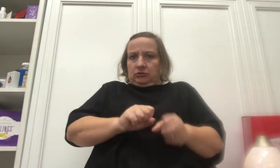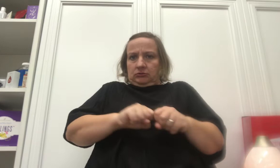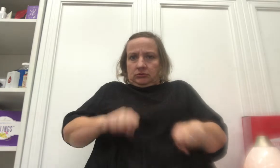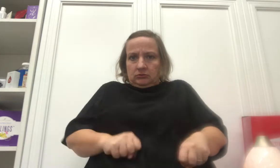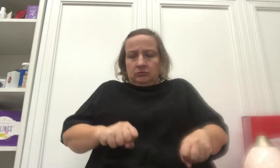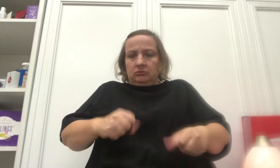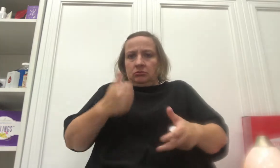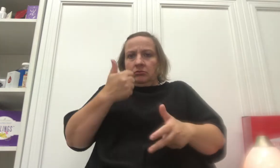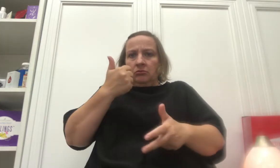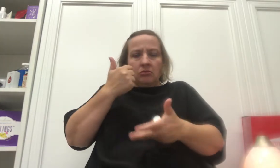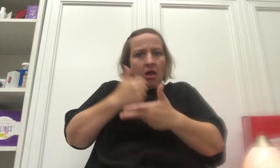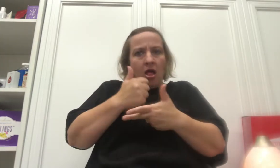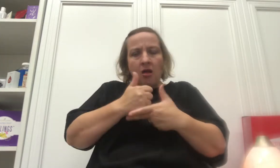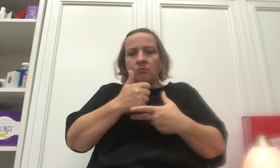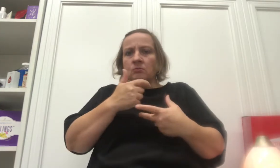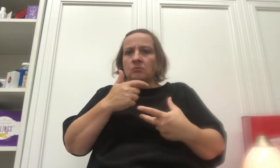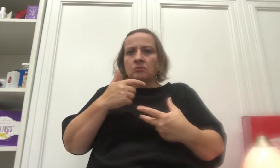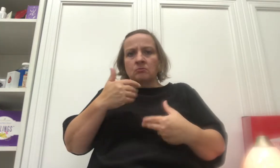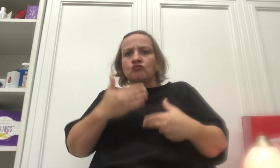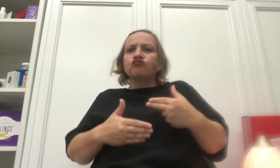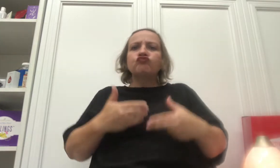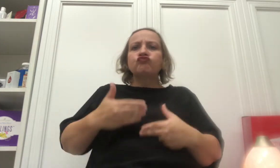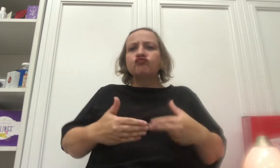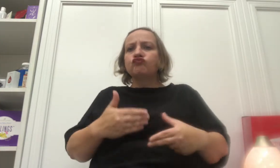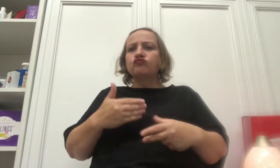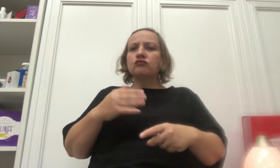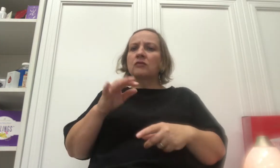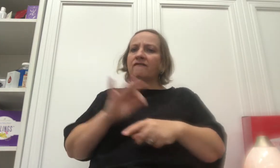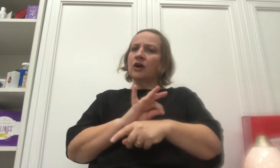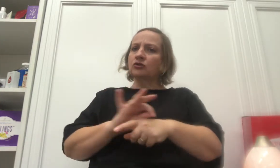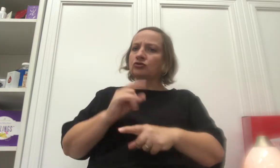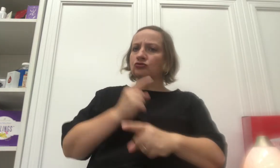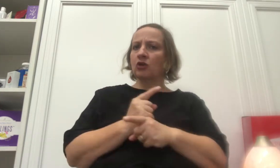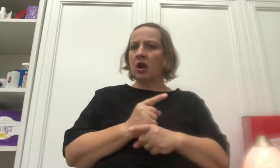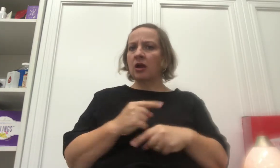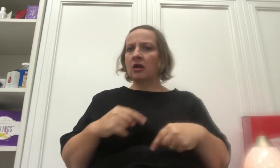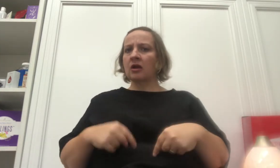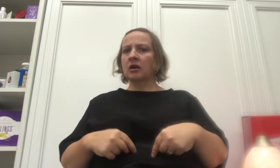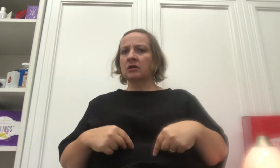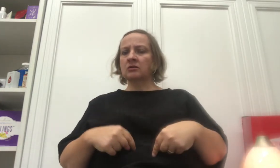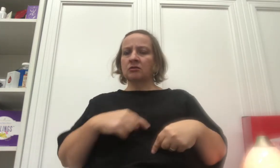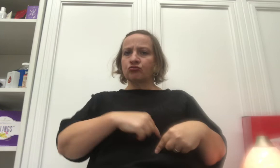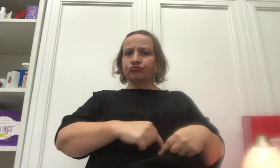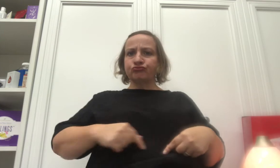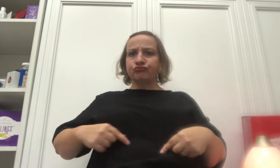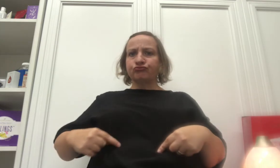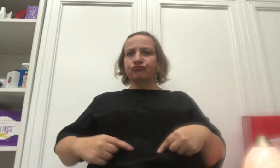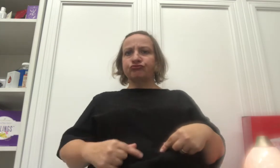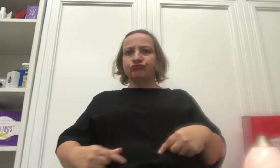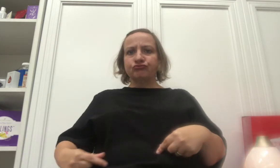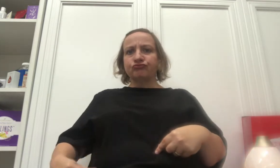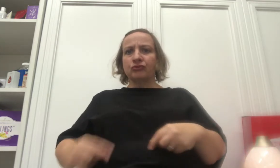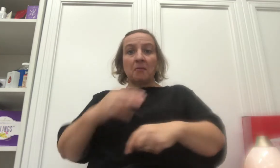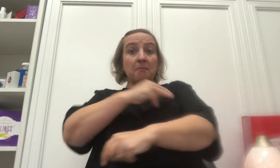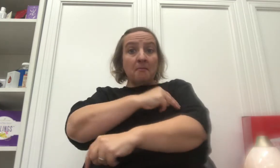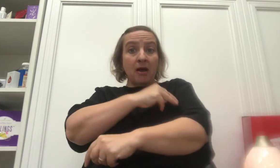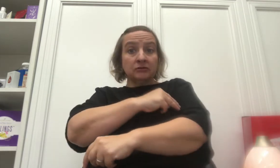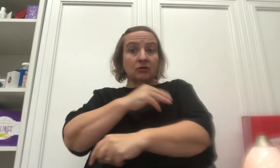sick. You can use it so that your gut, your intestines, all